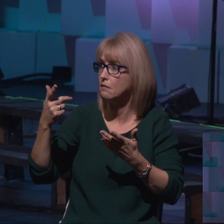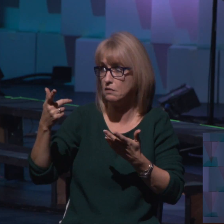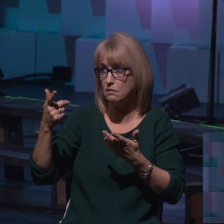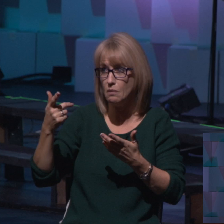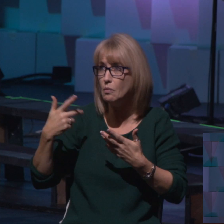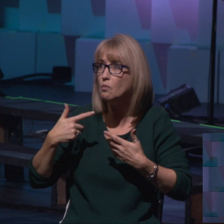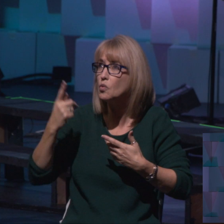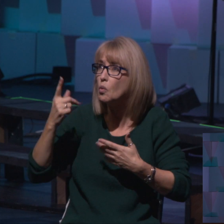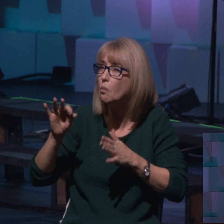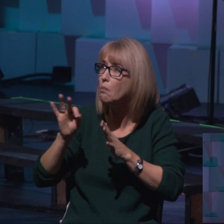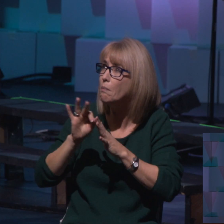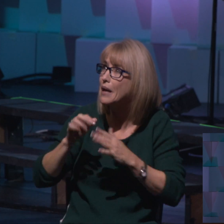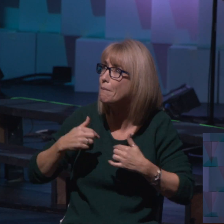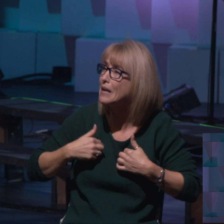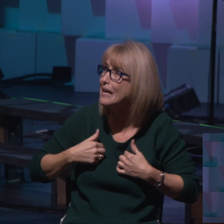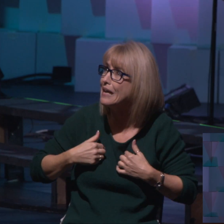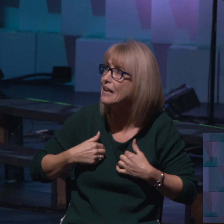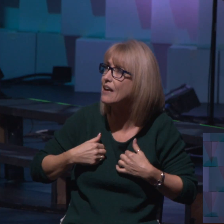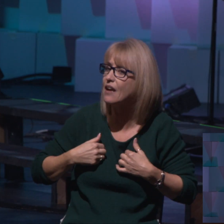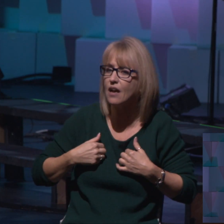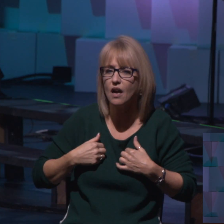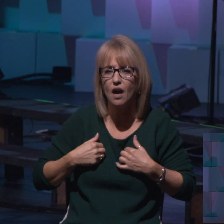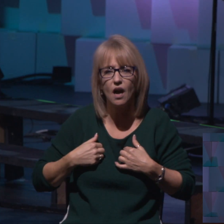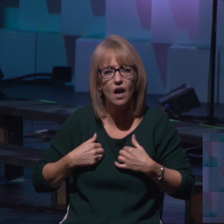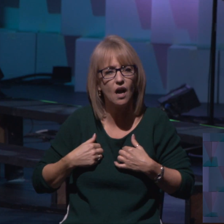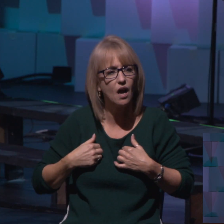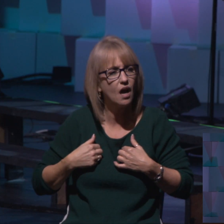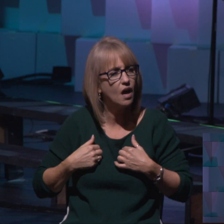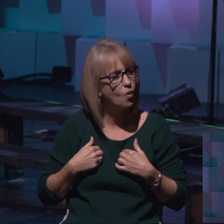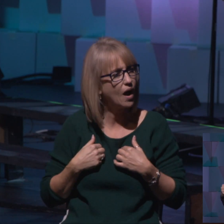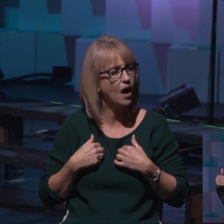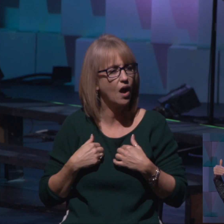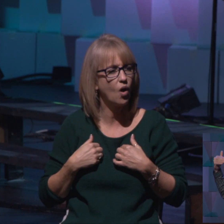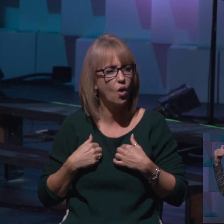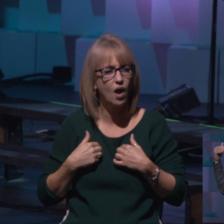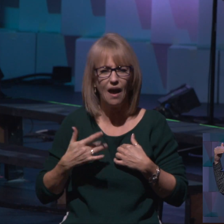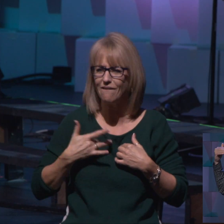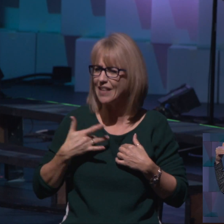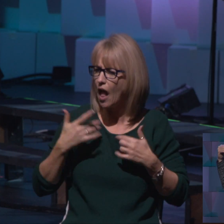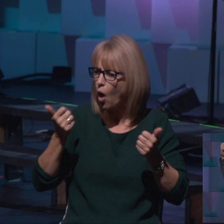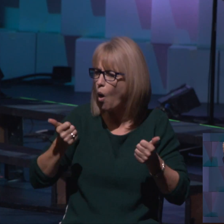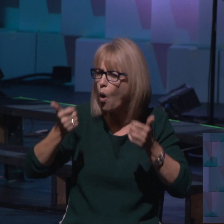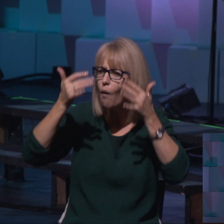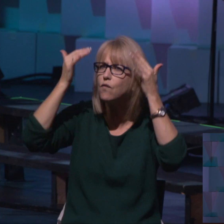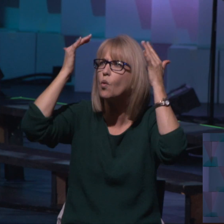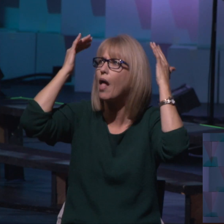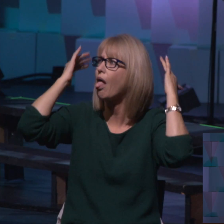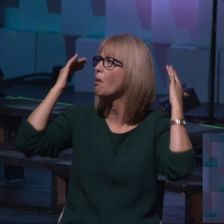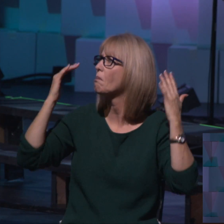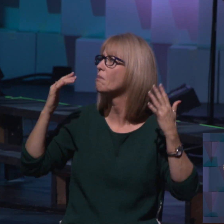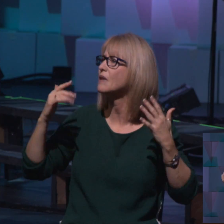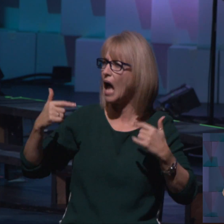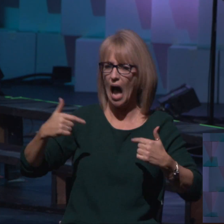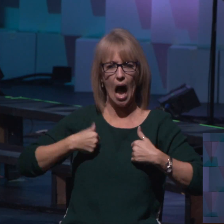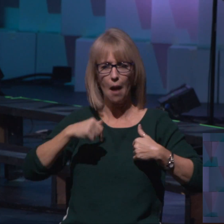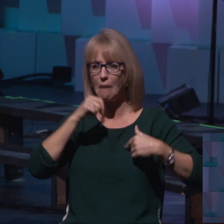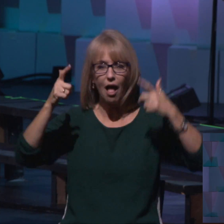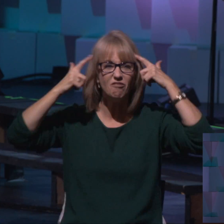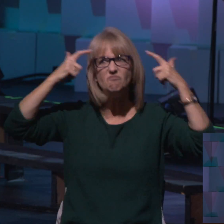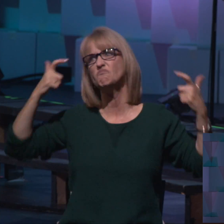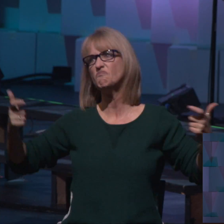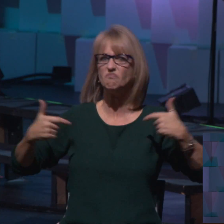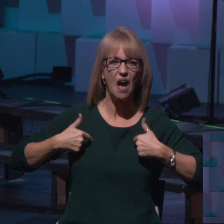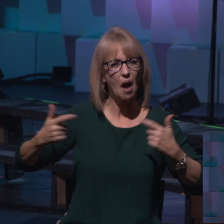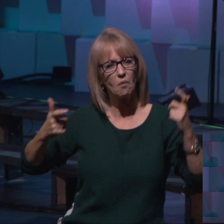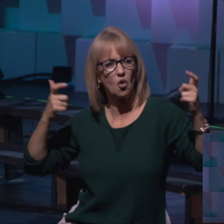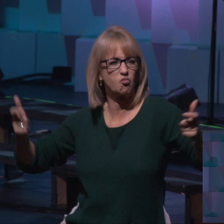But God, you chose me. And she's overwhelmed. She doesn't see herself as high and mighty, lifted up. Look how important I am. But she still sees herself in a